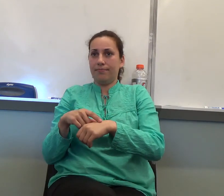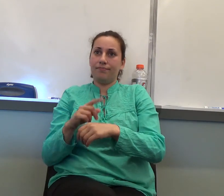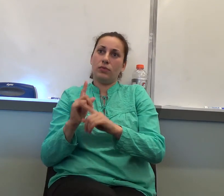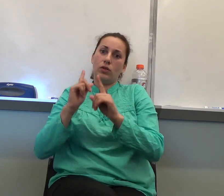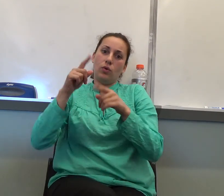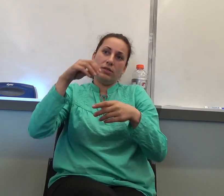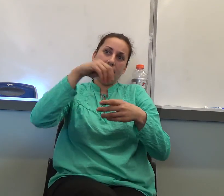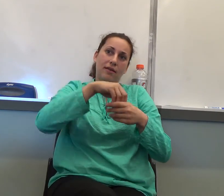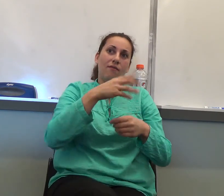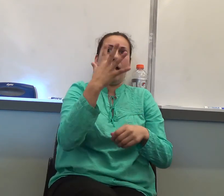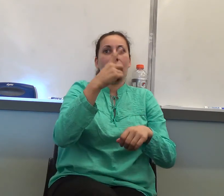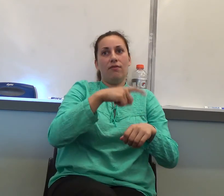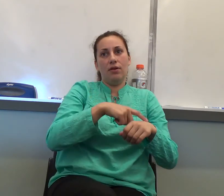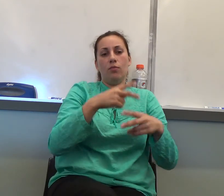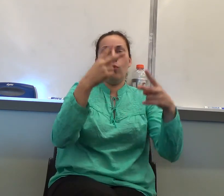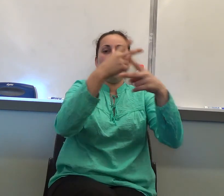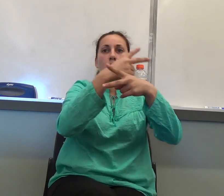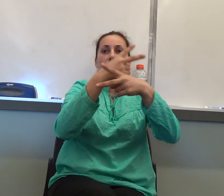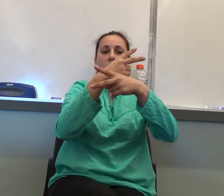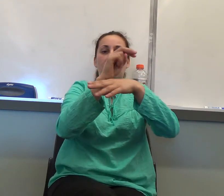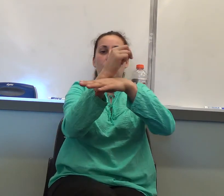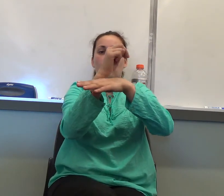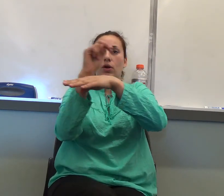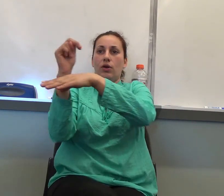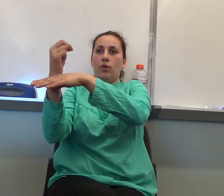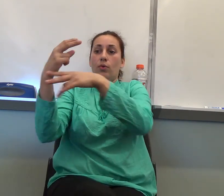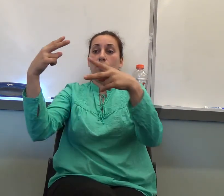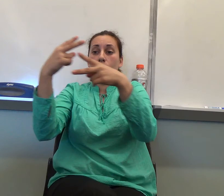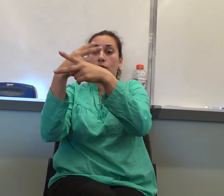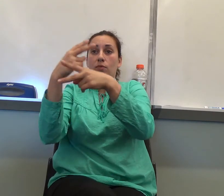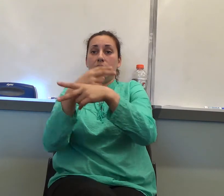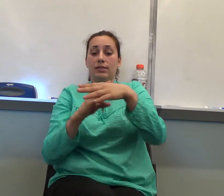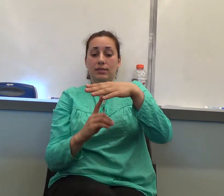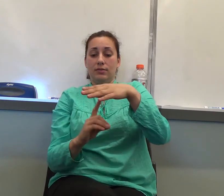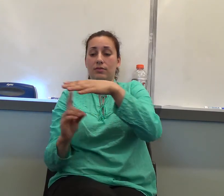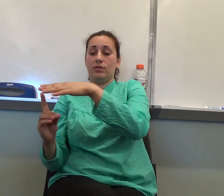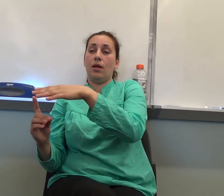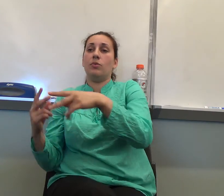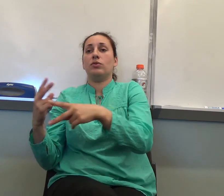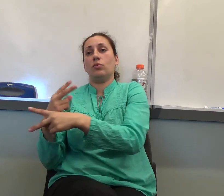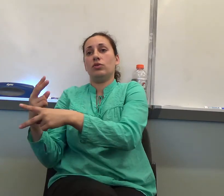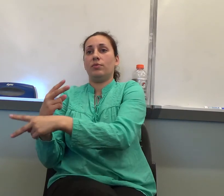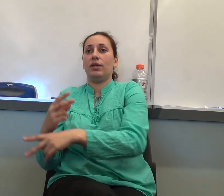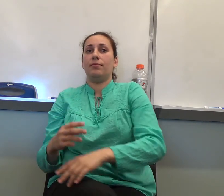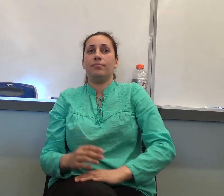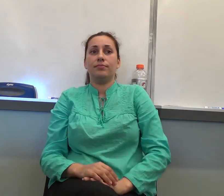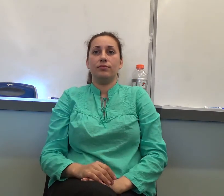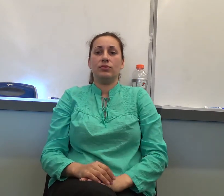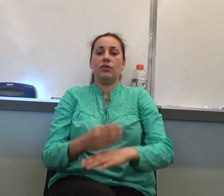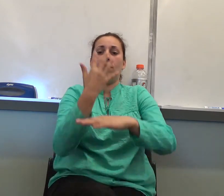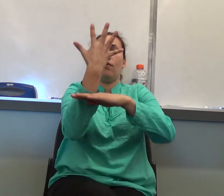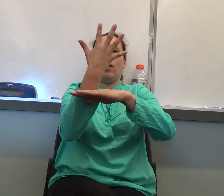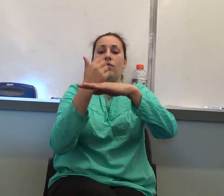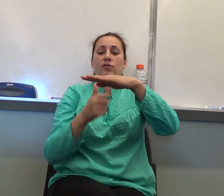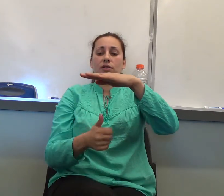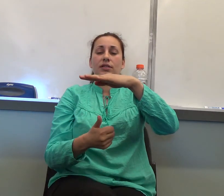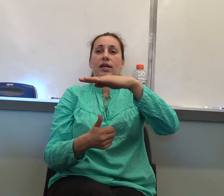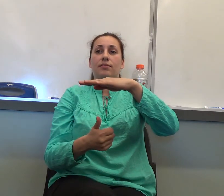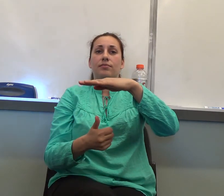Multiply tops, multiply bottoms, 5 over 10. Now that happens to be a decimal fraction.